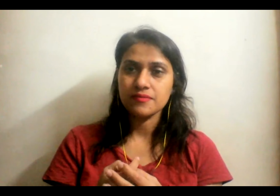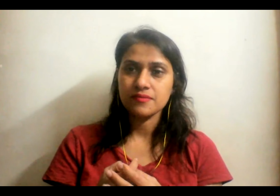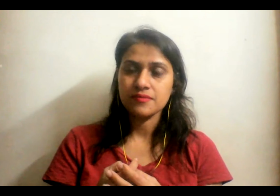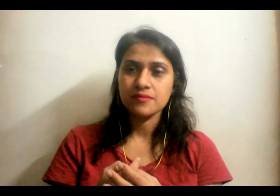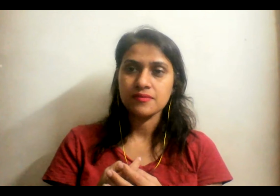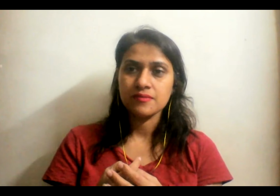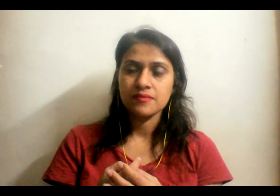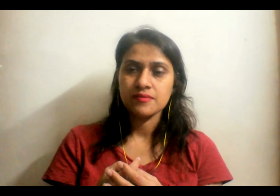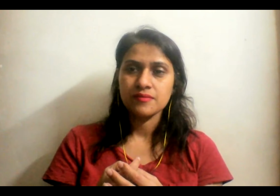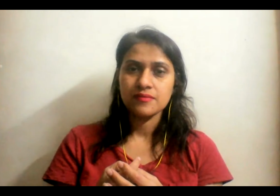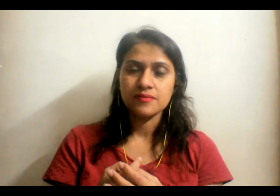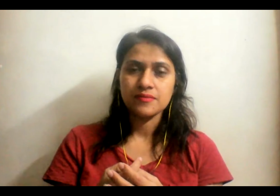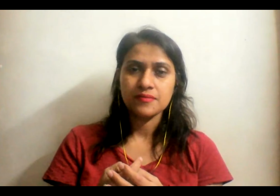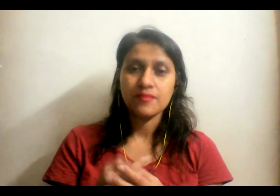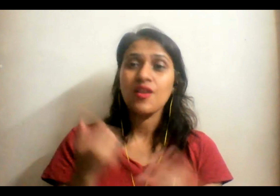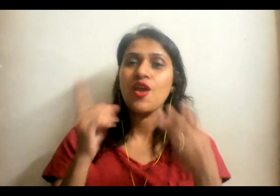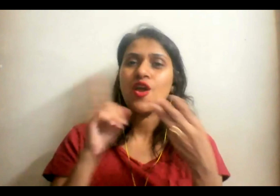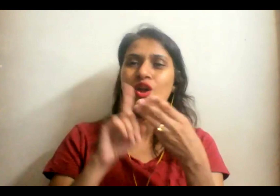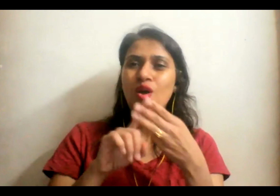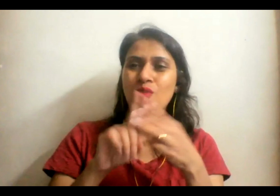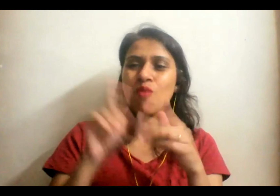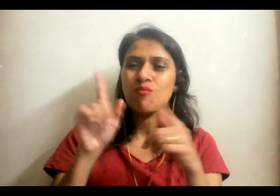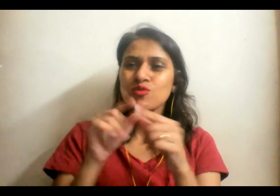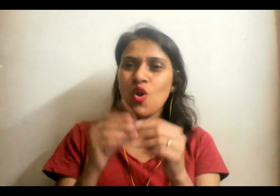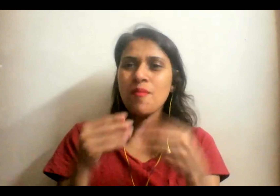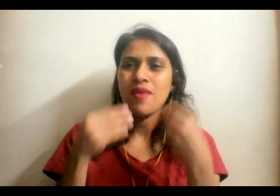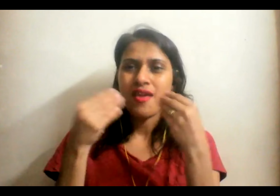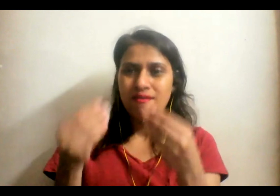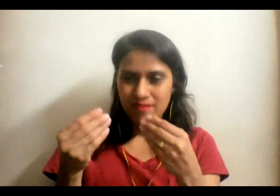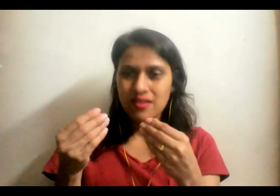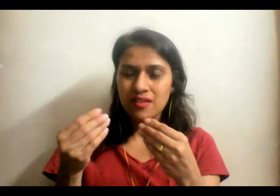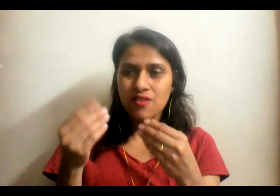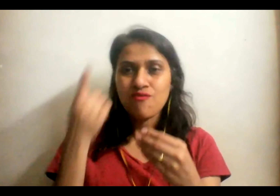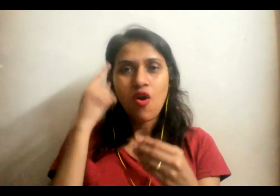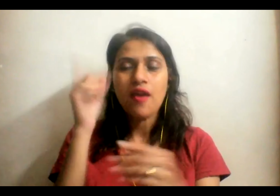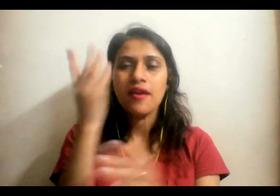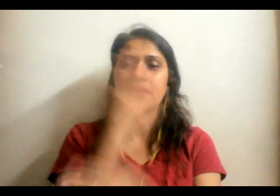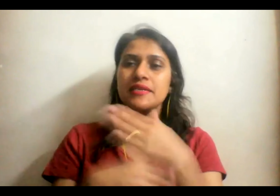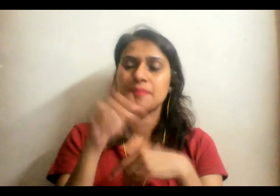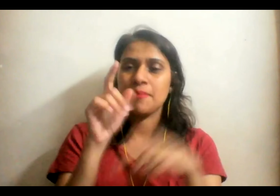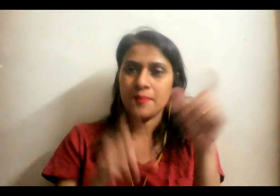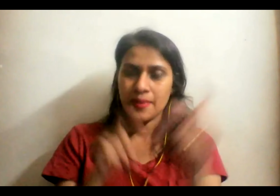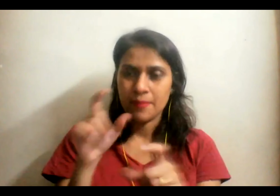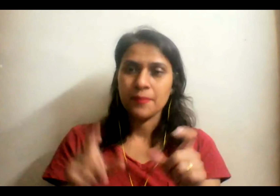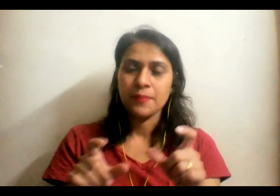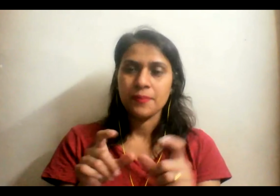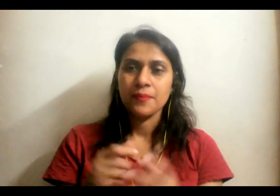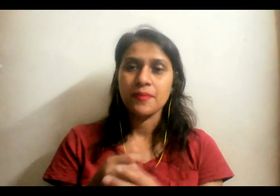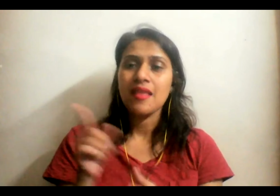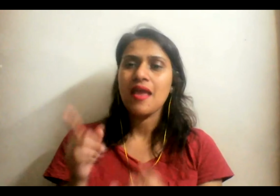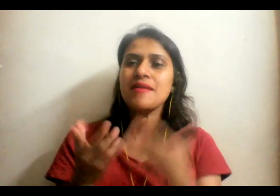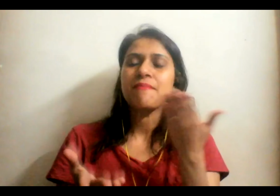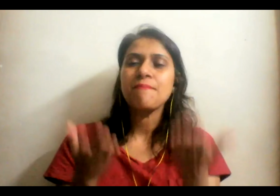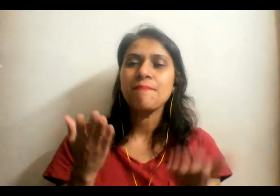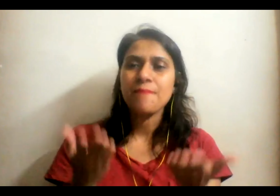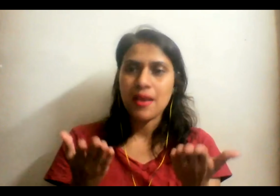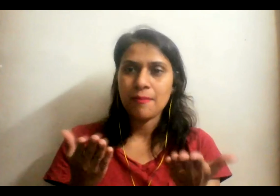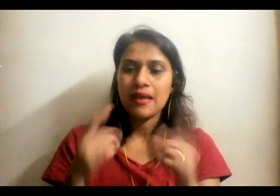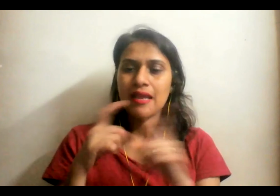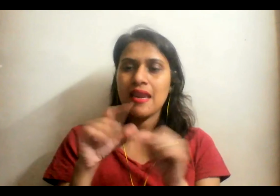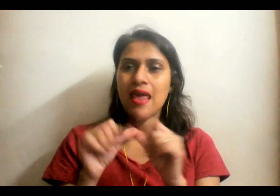was about the employment opportunities that are available to persons with disability. So maybe that data can